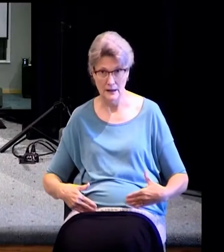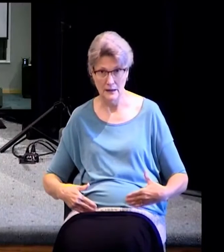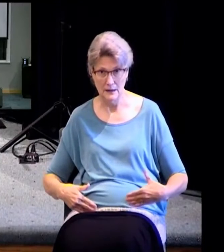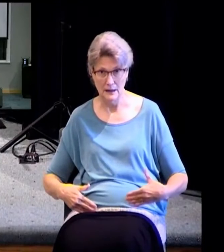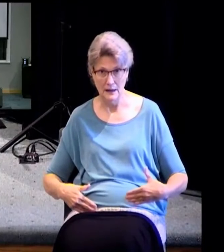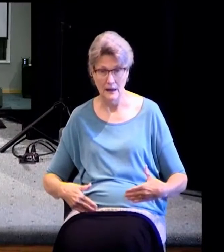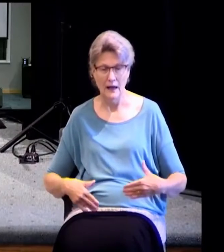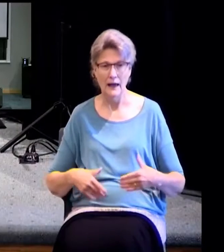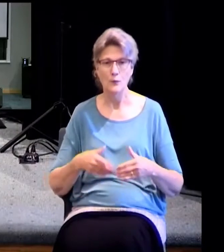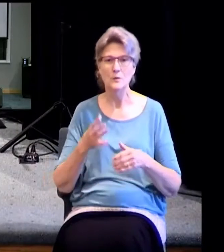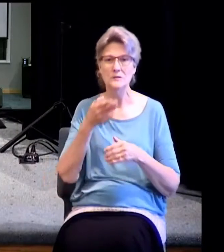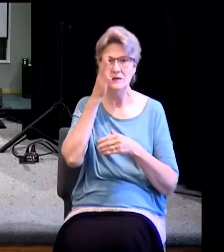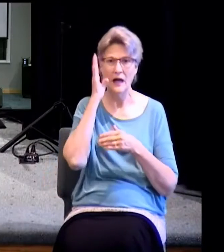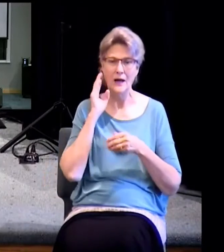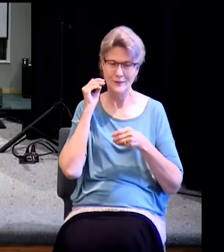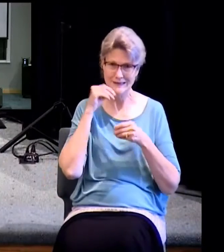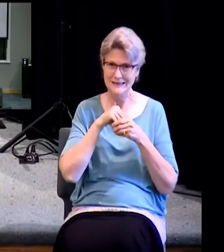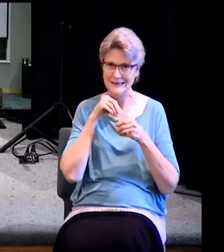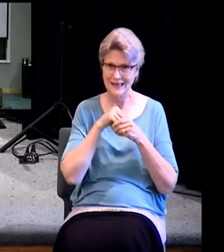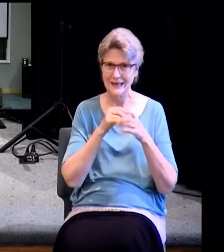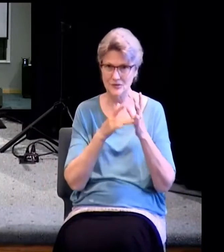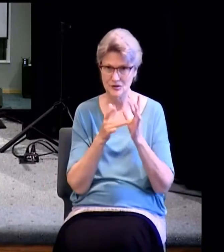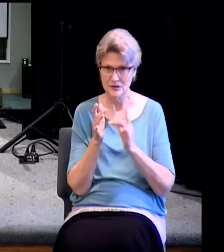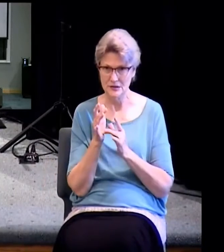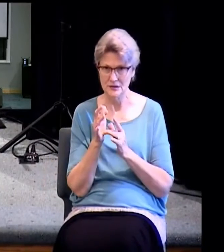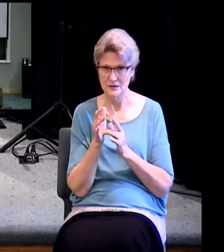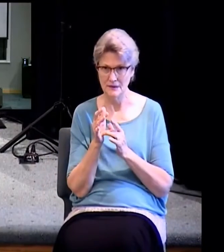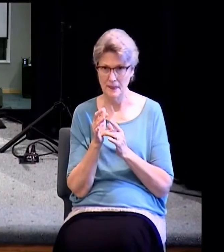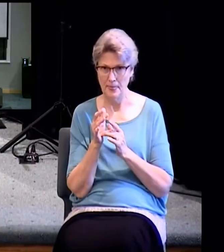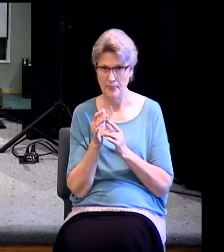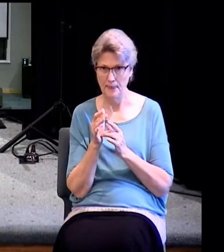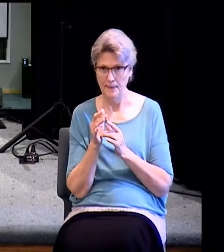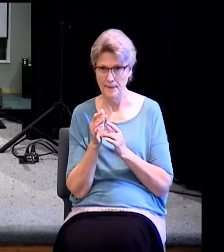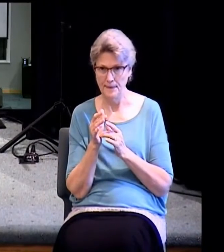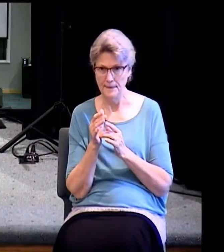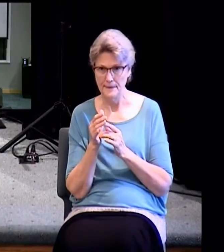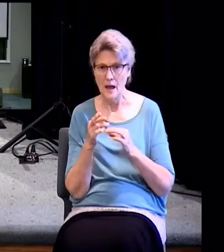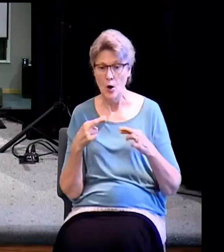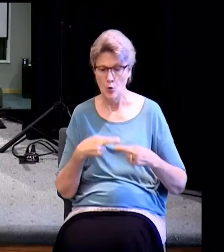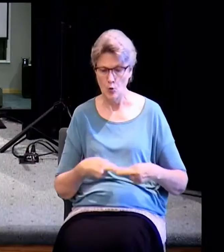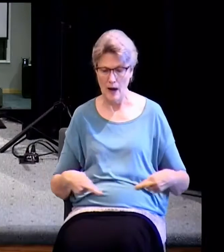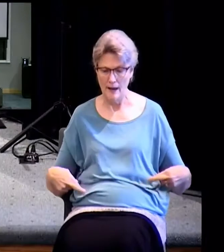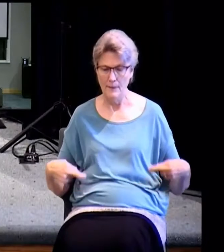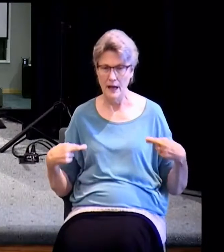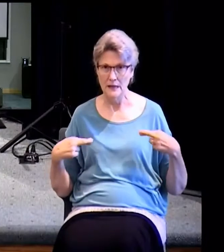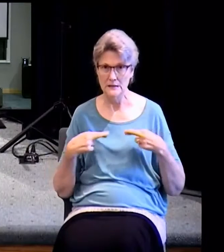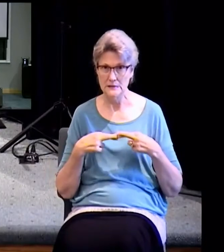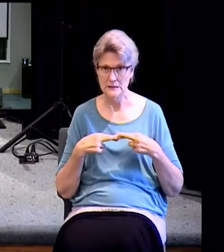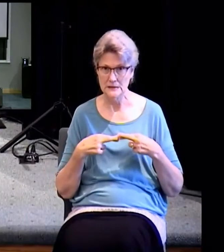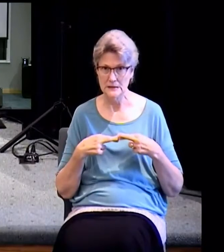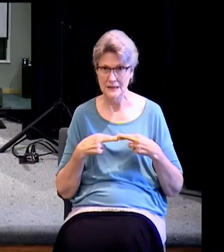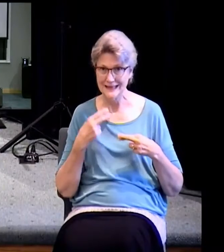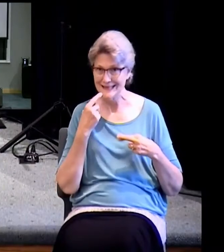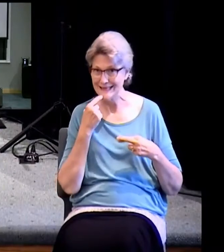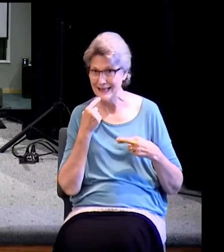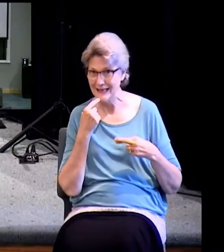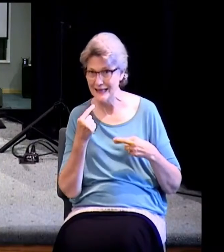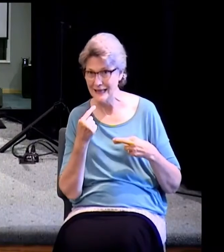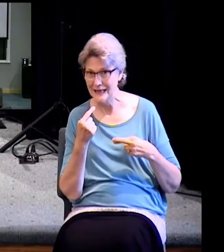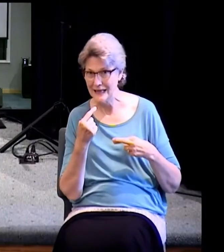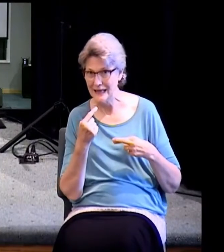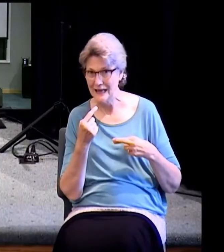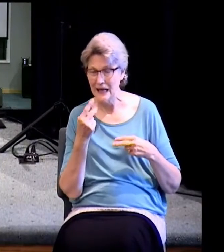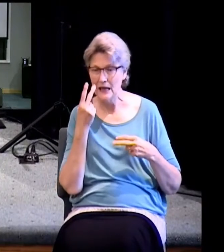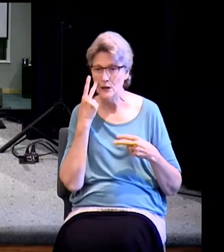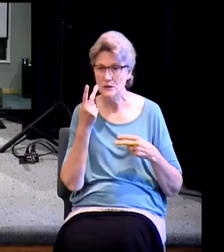Now, the Hasidic rabbis say that the Sheen looks like a picture of a person in the proper position